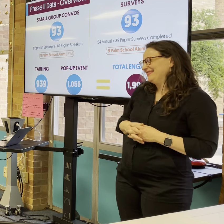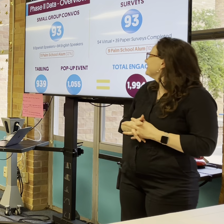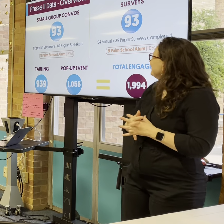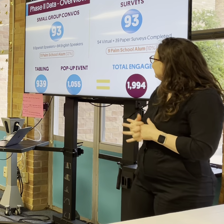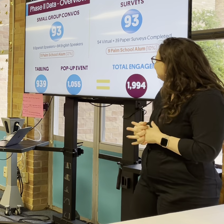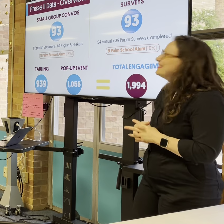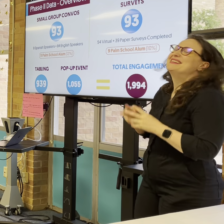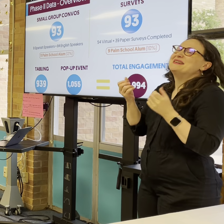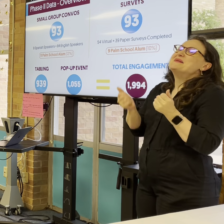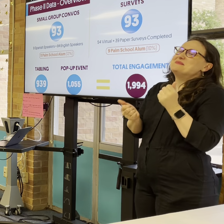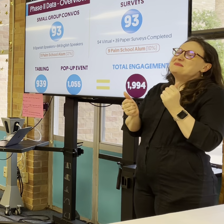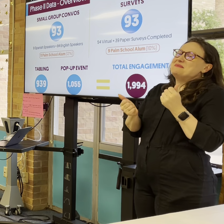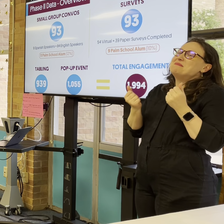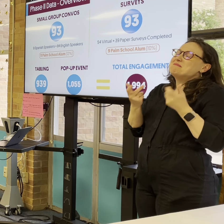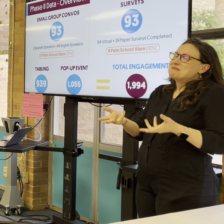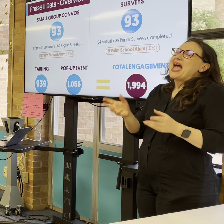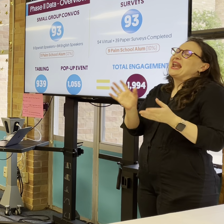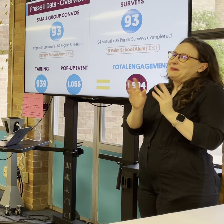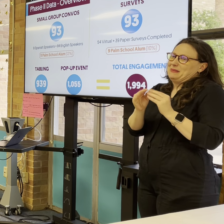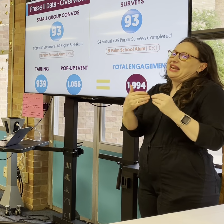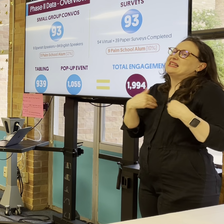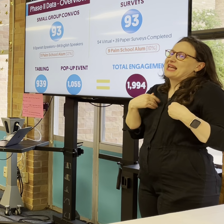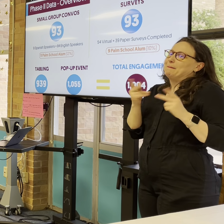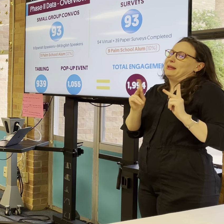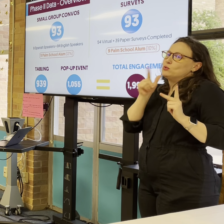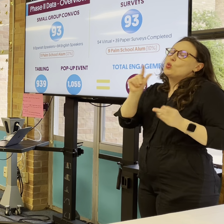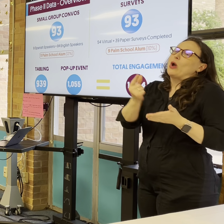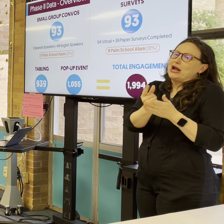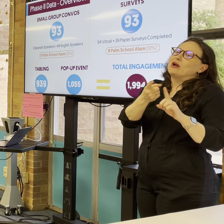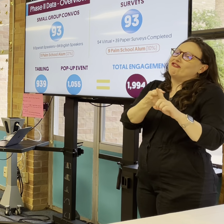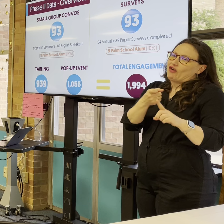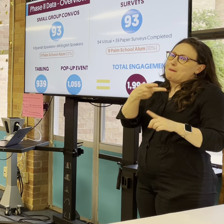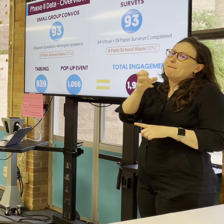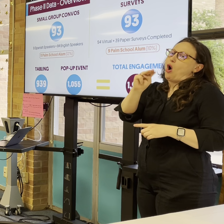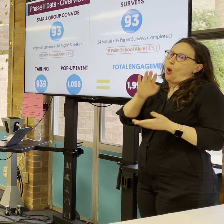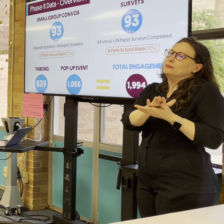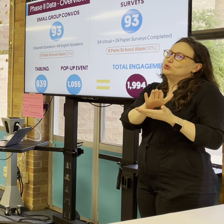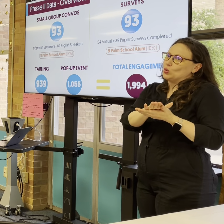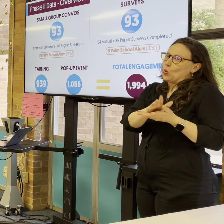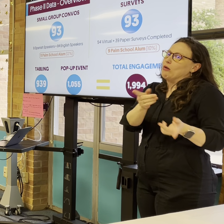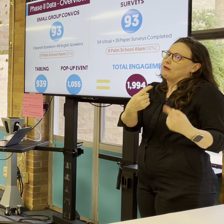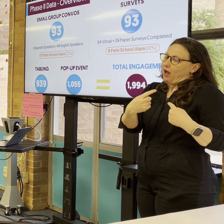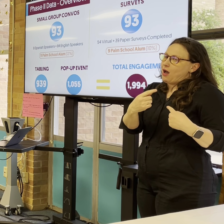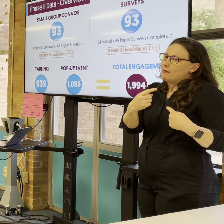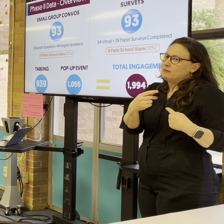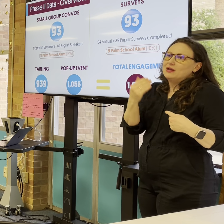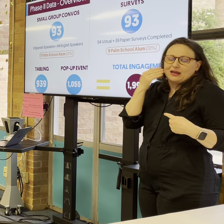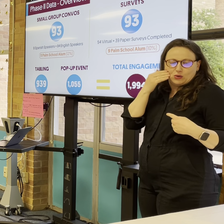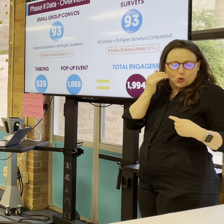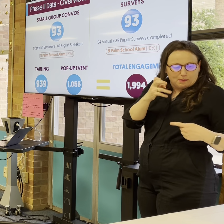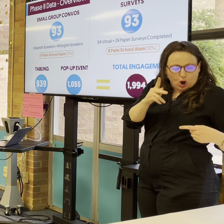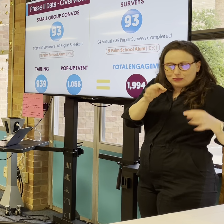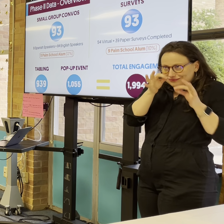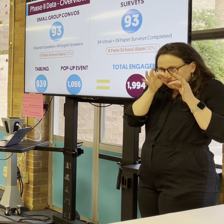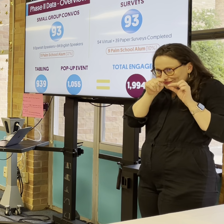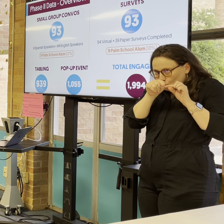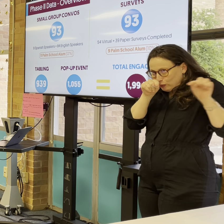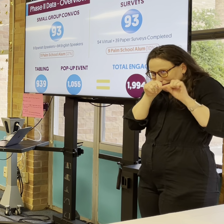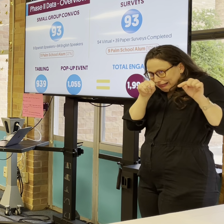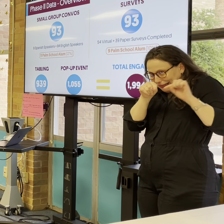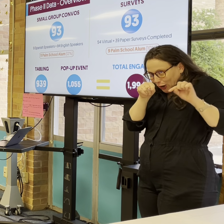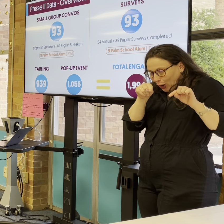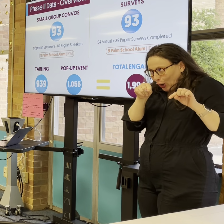In many of our meetings, we had school alum attend, and what's really important about that is, as you know, the park is adjacent to the school. And